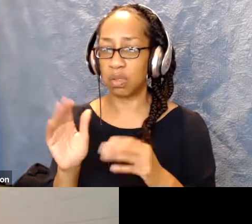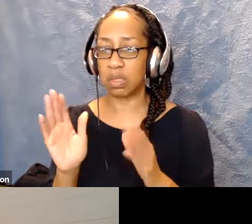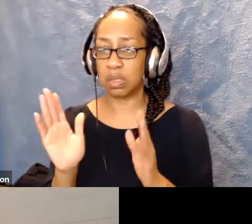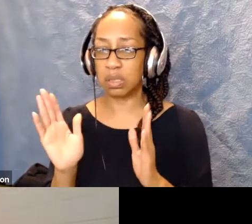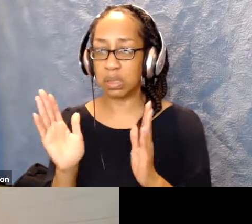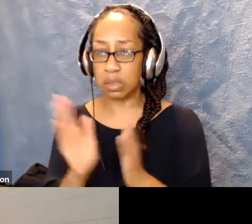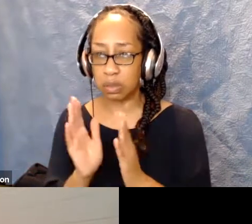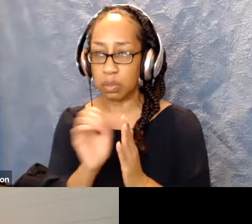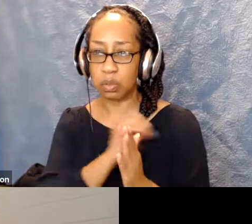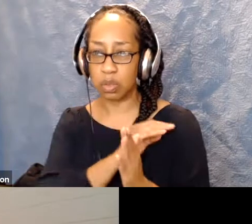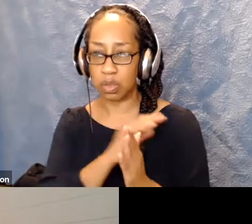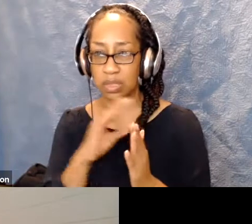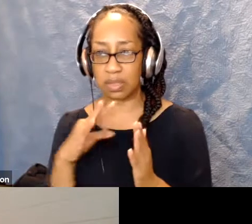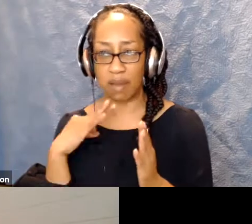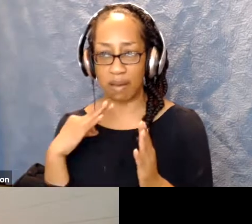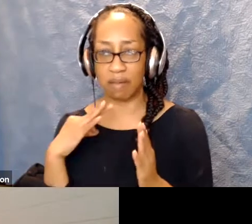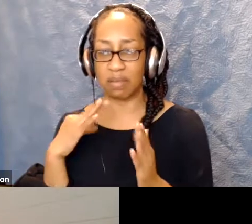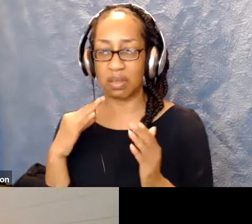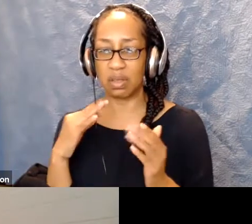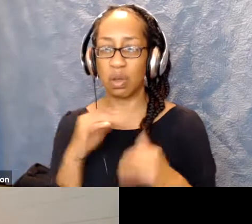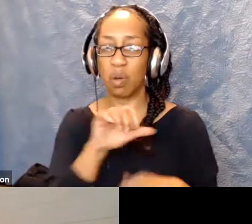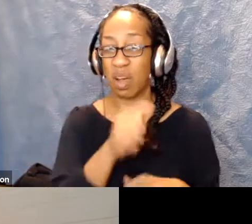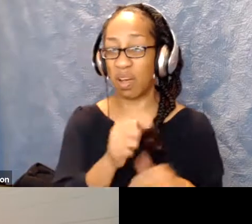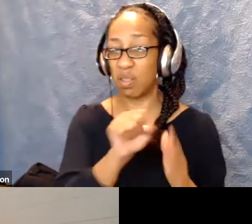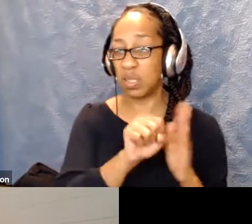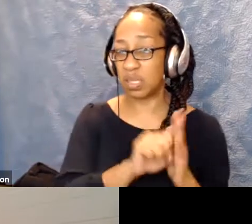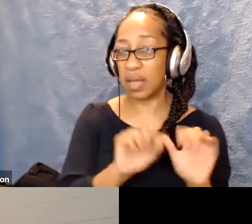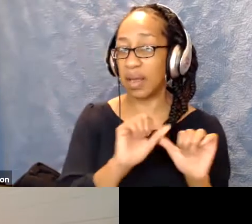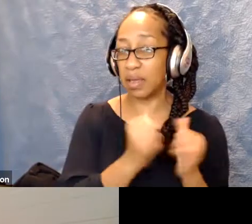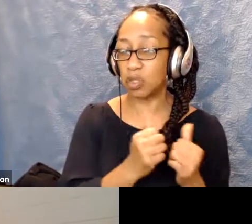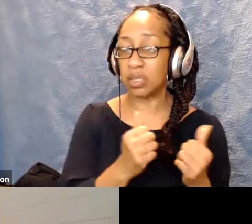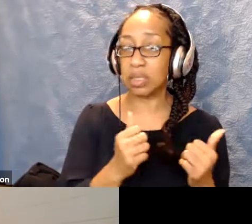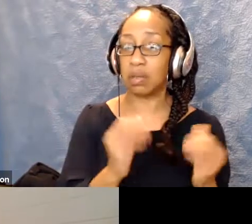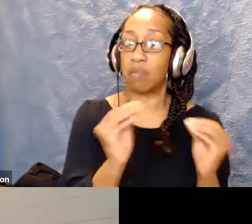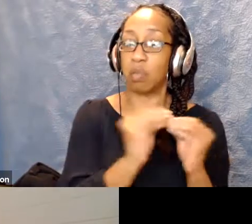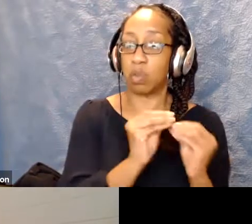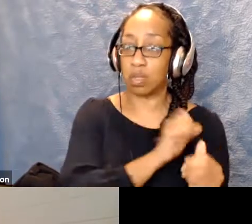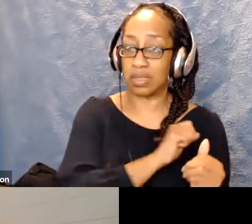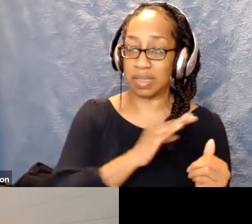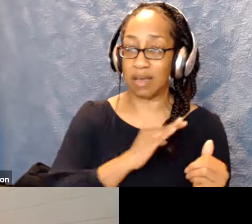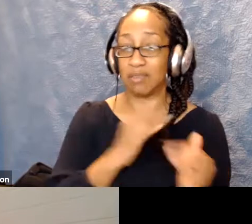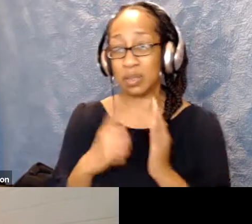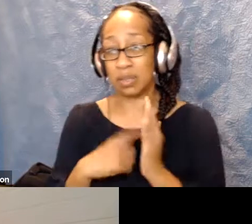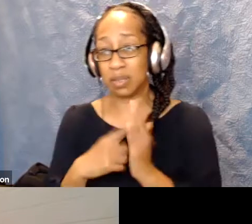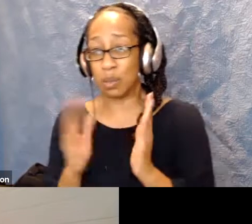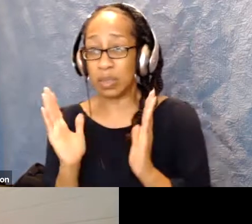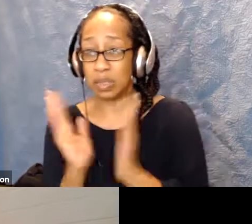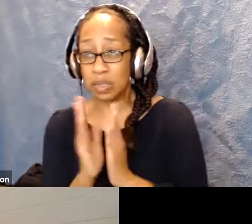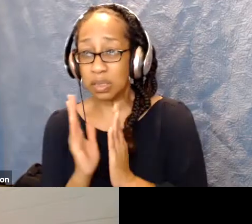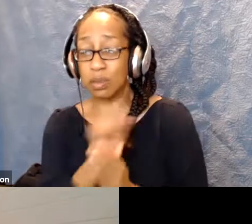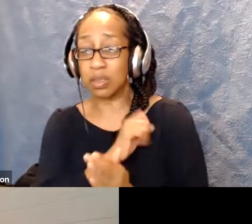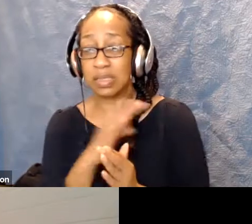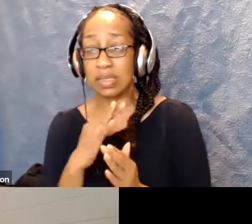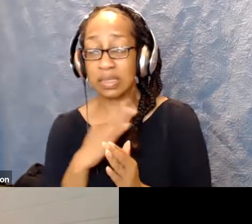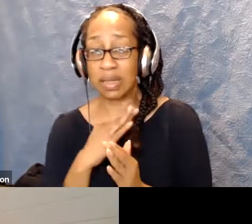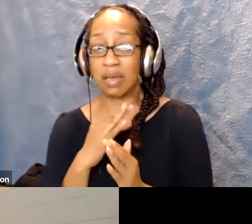staff typically than a lot of other, especially state agencies, it can sometimes be difficult to meet the